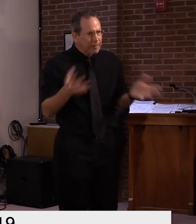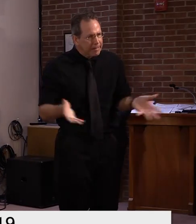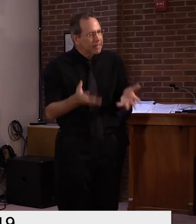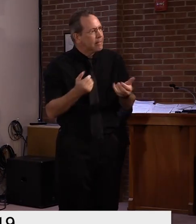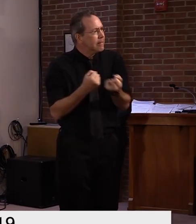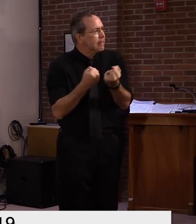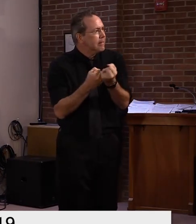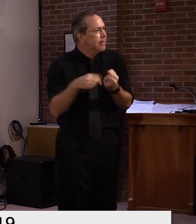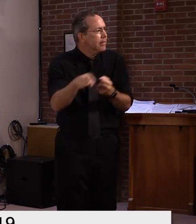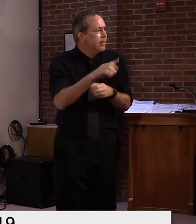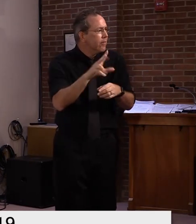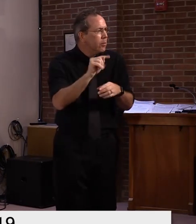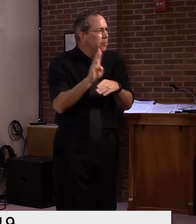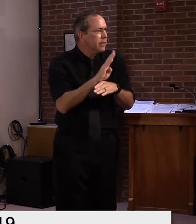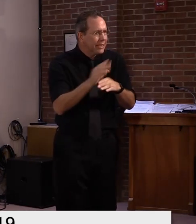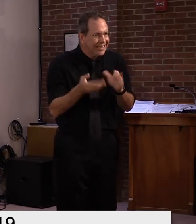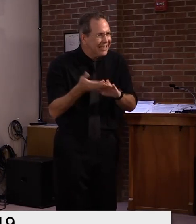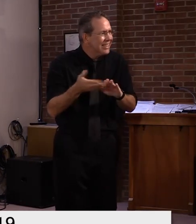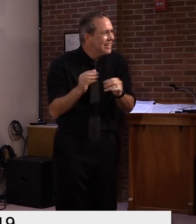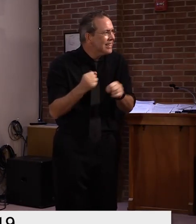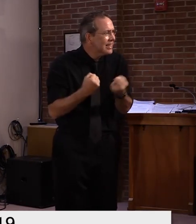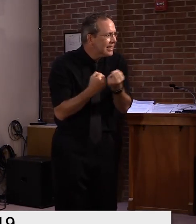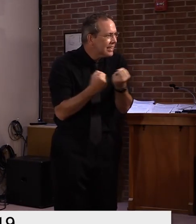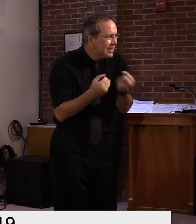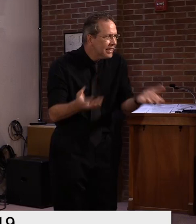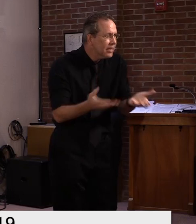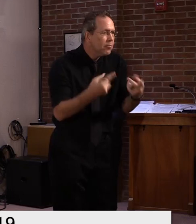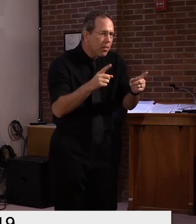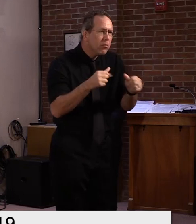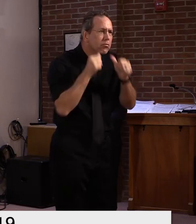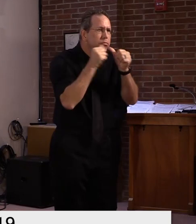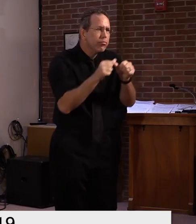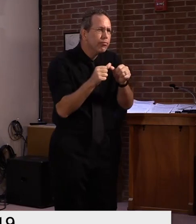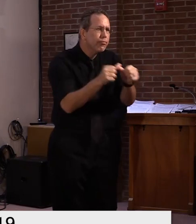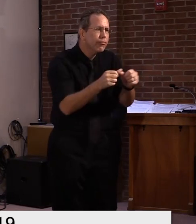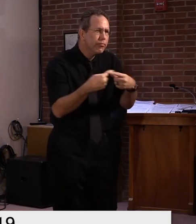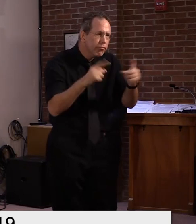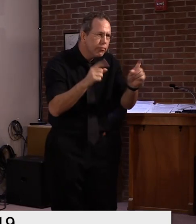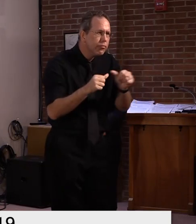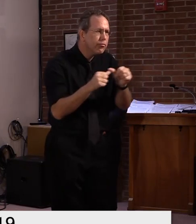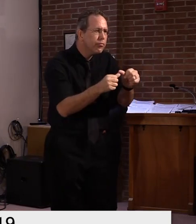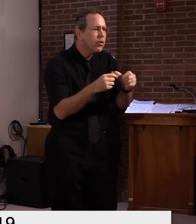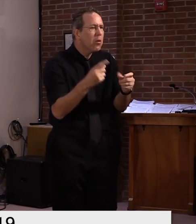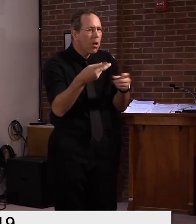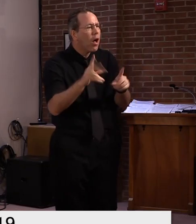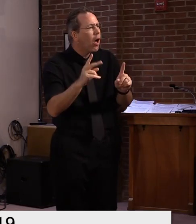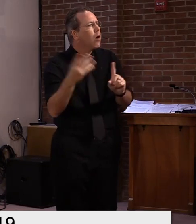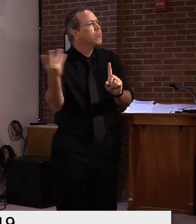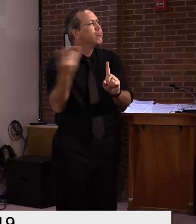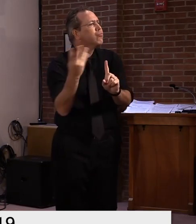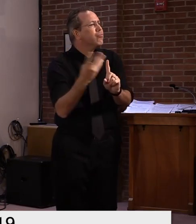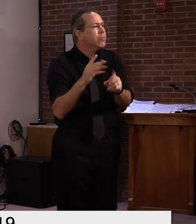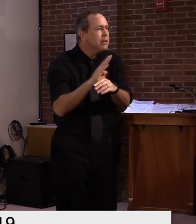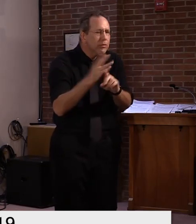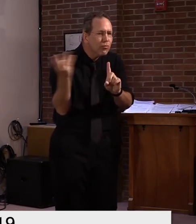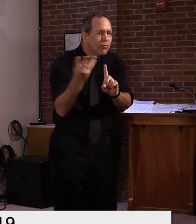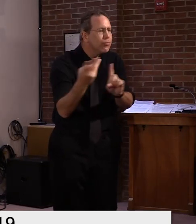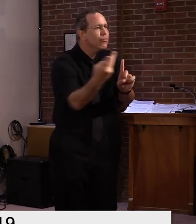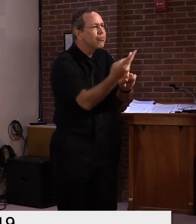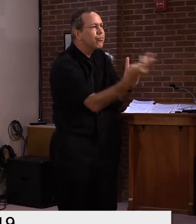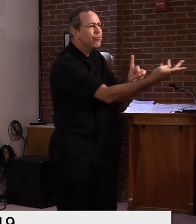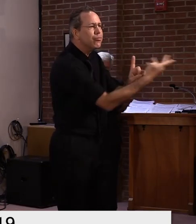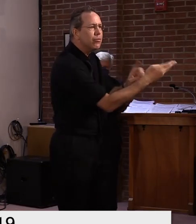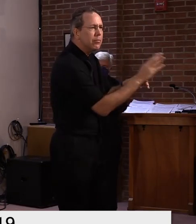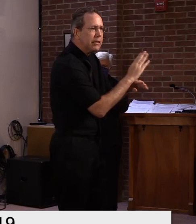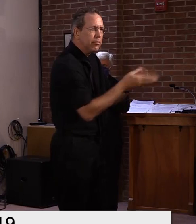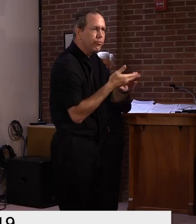provide to survive. What we've done thus far has helped a lot, but it's not enough. And we